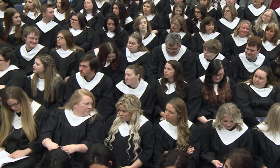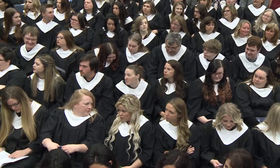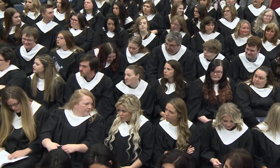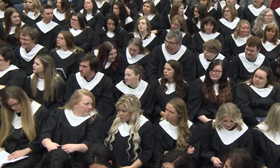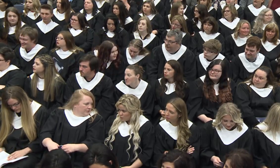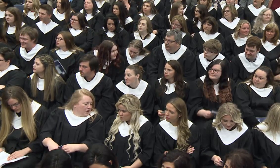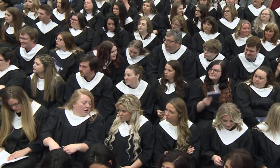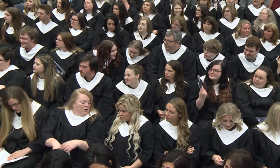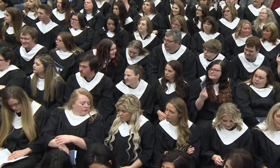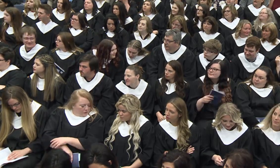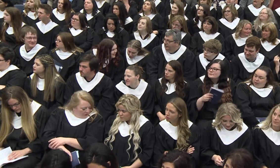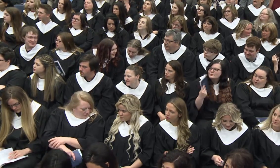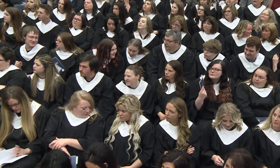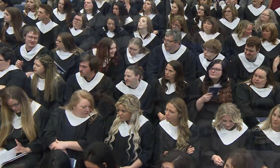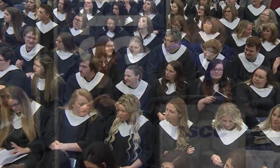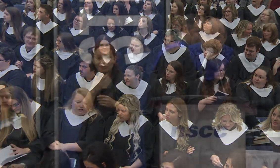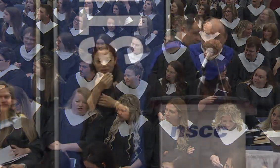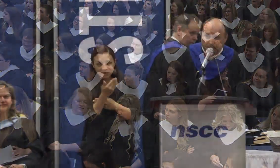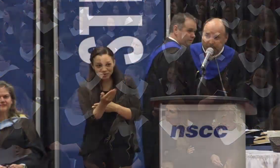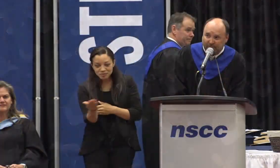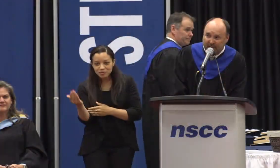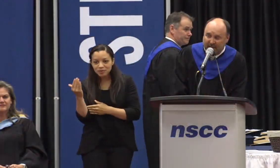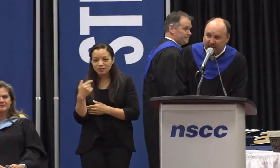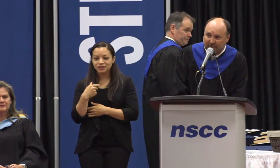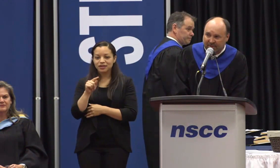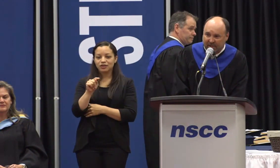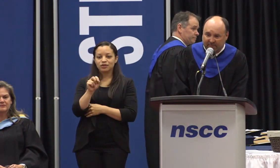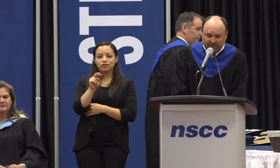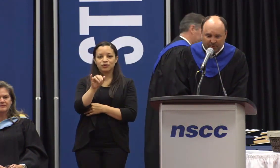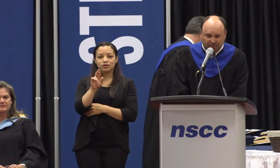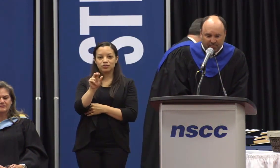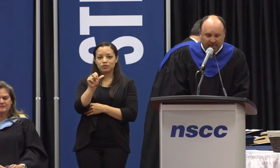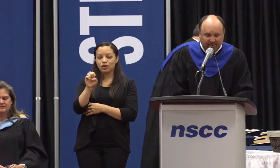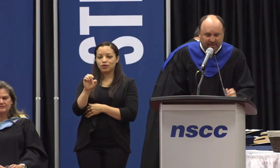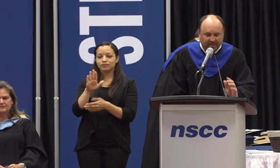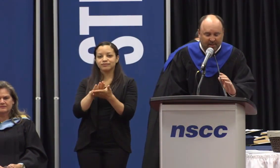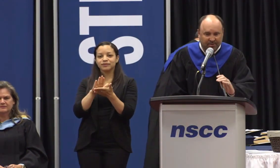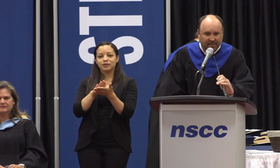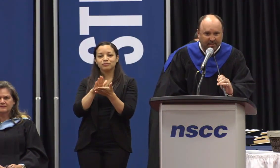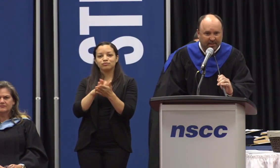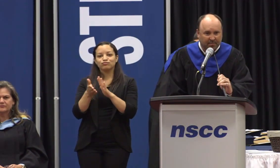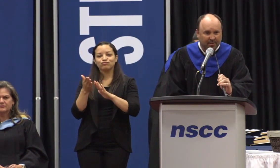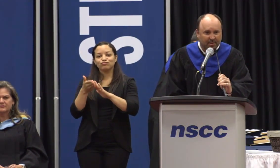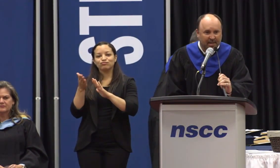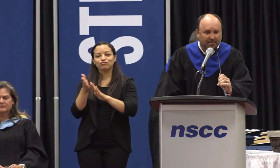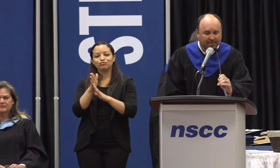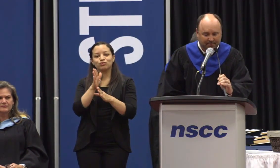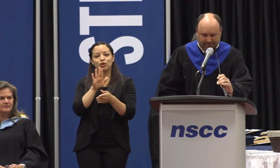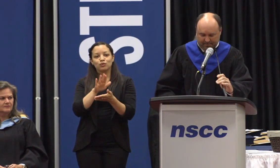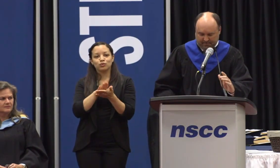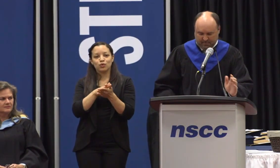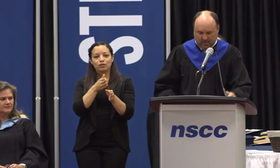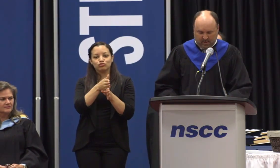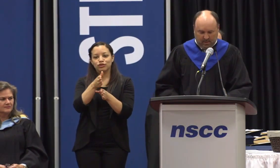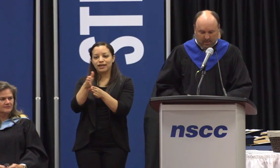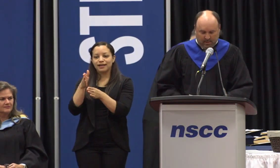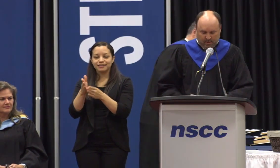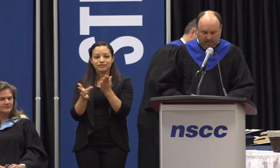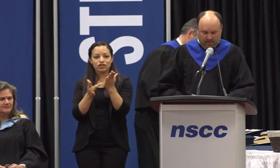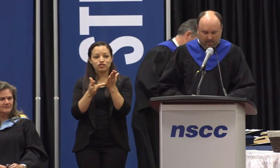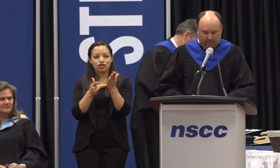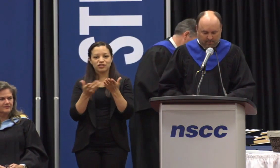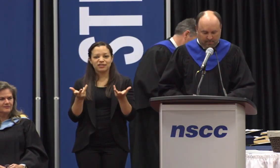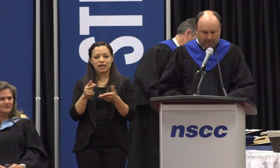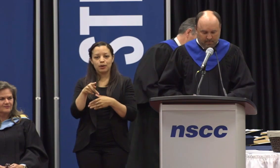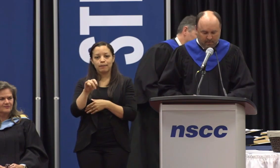We on? Here we go. Good morning. I'm Tony Rose, Academic Chair for the School of Trades and Technology, Pictou Campus.